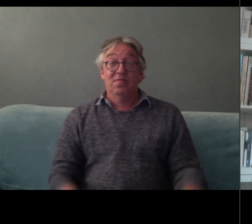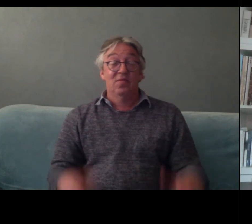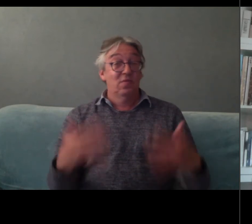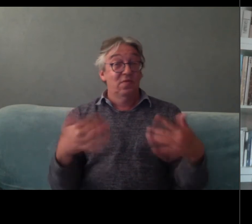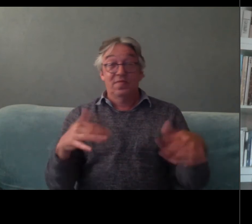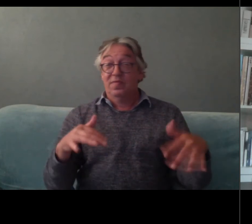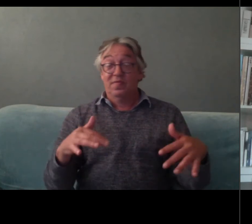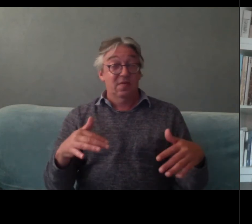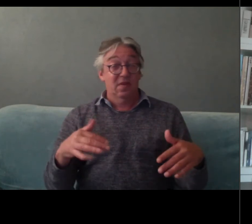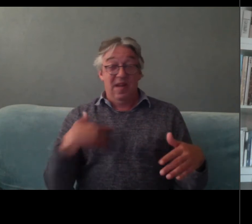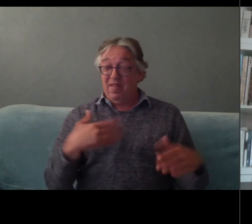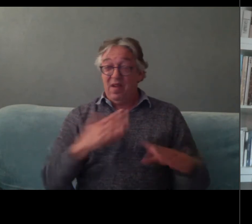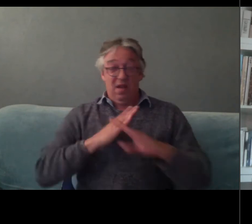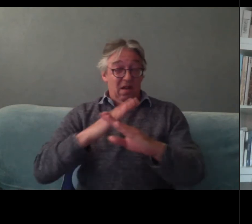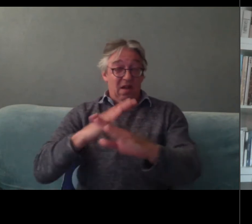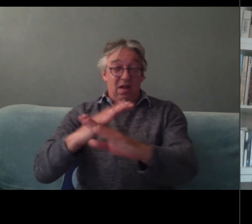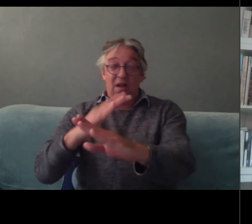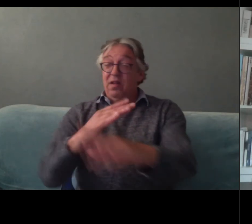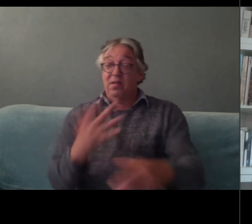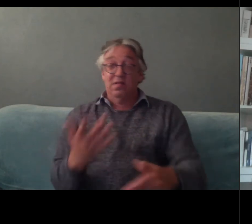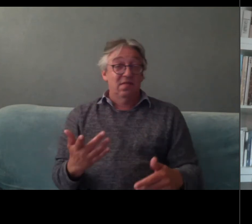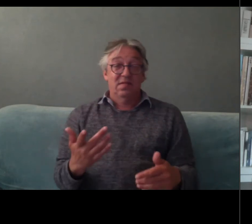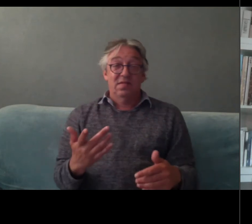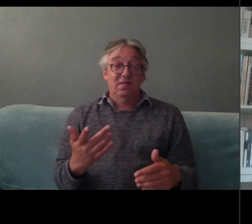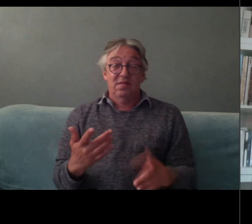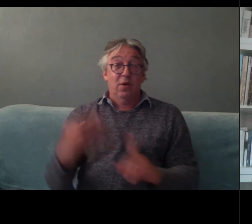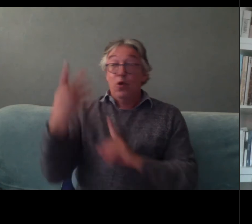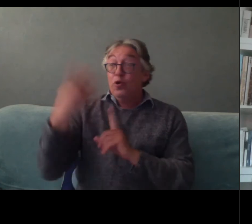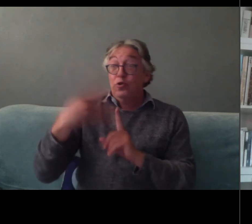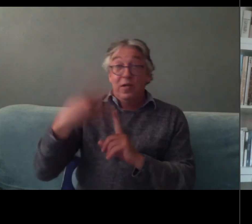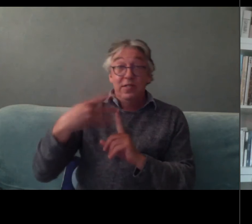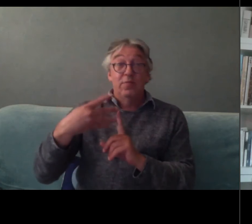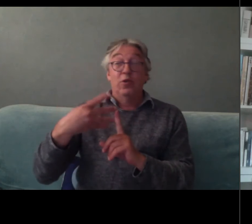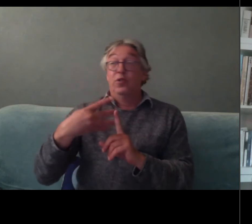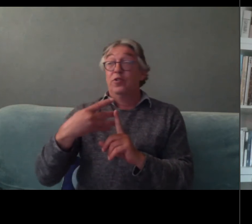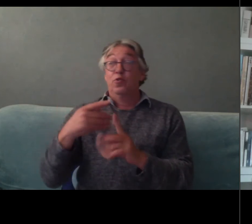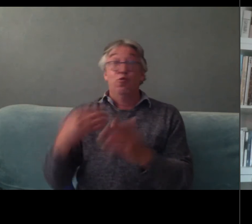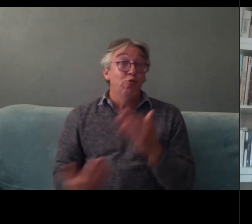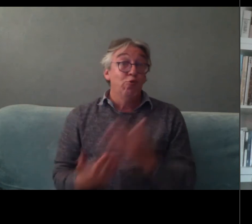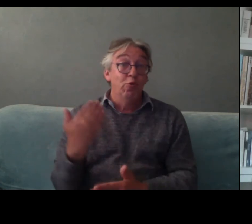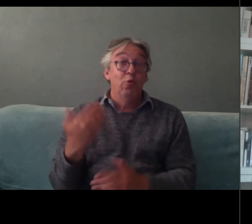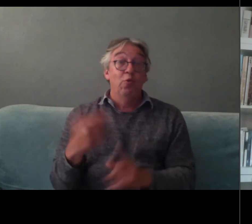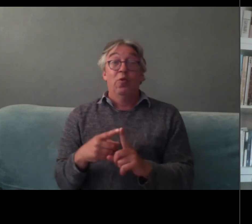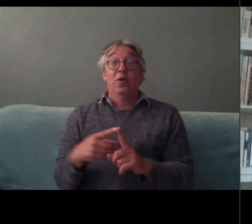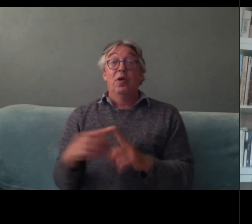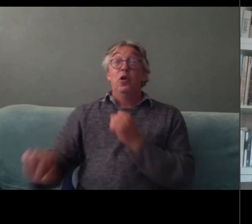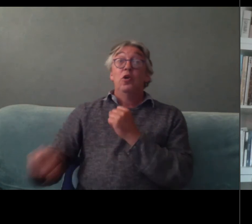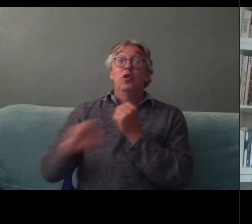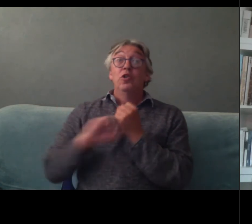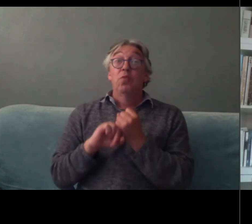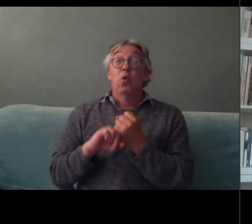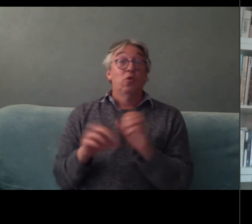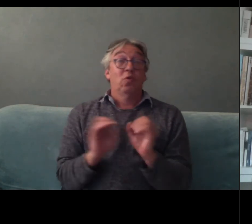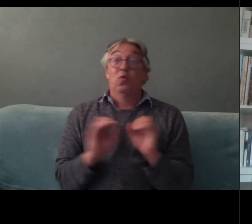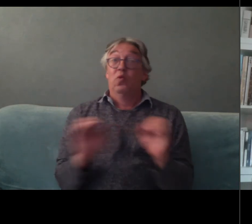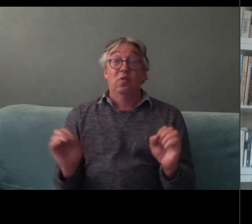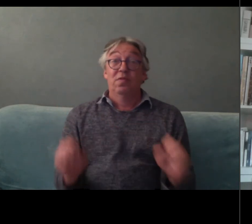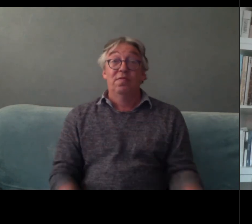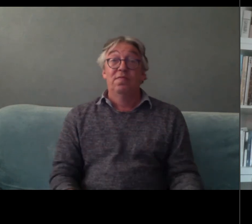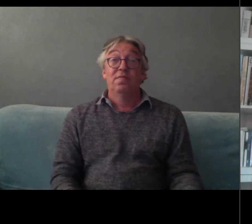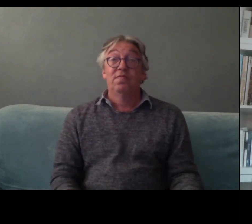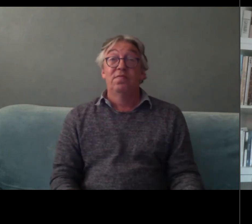all kind of support what the country can provide for persons with disabilities. But when we are talking just about